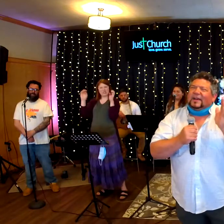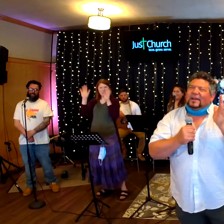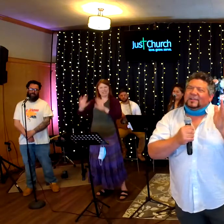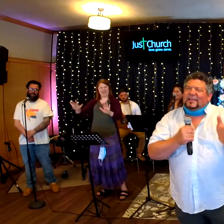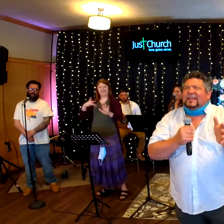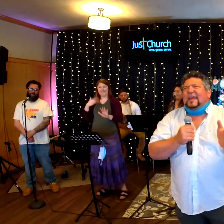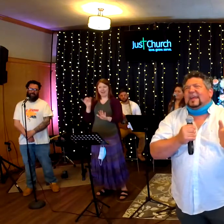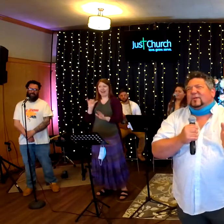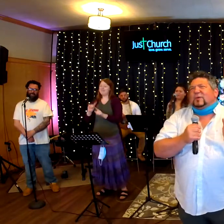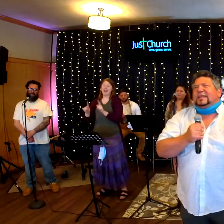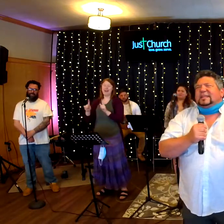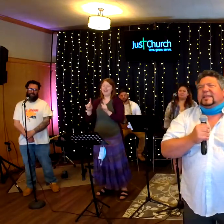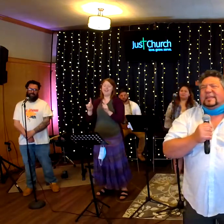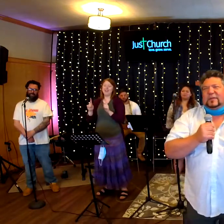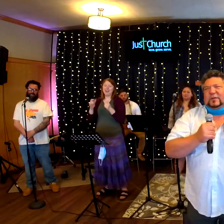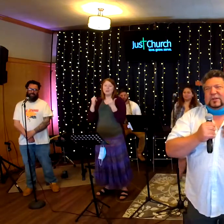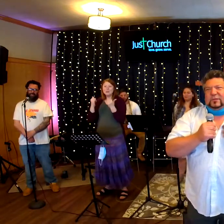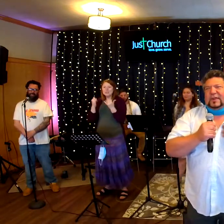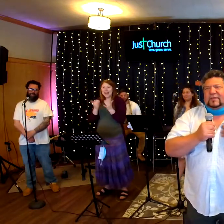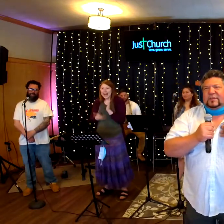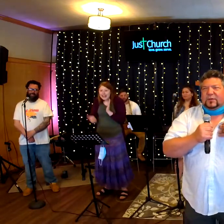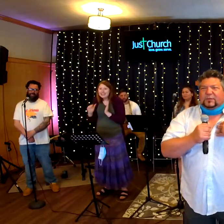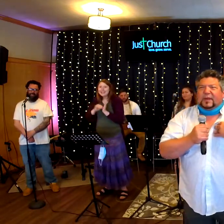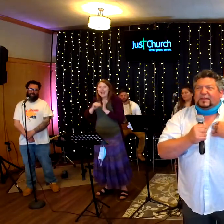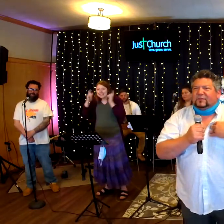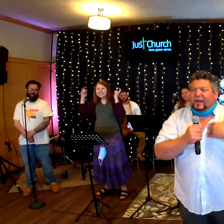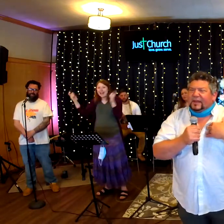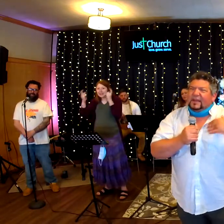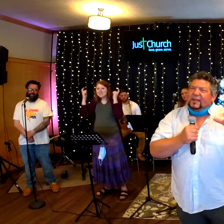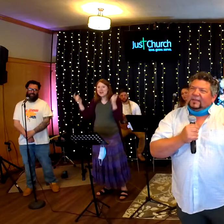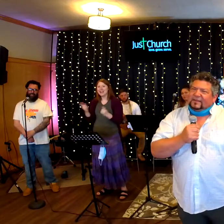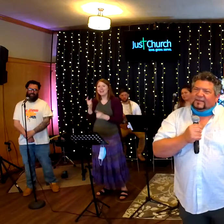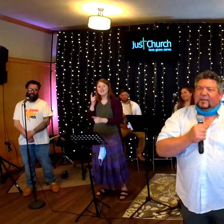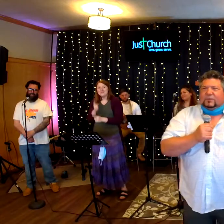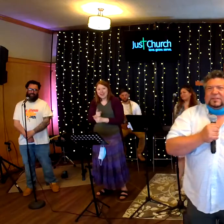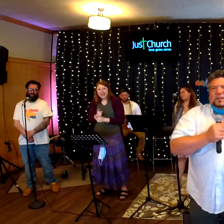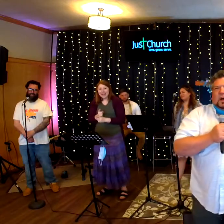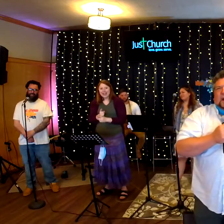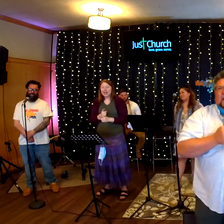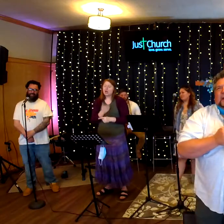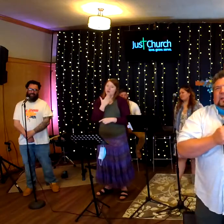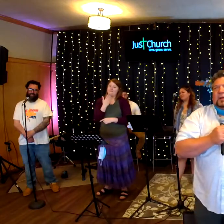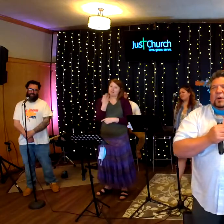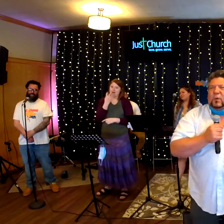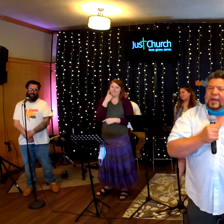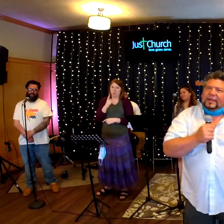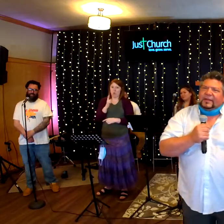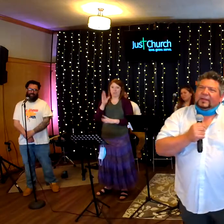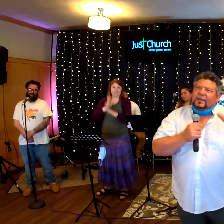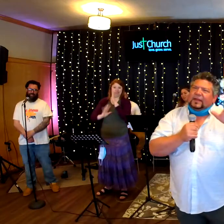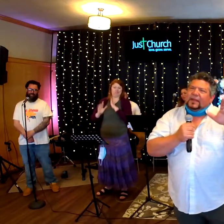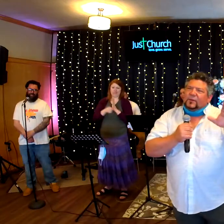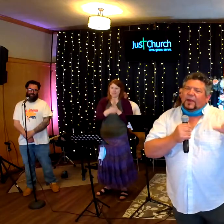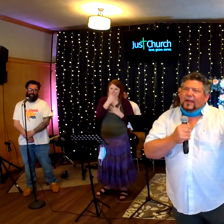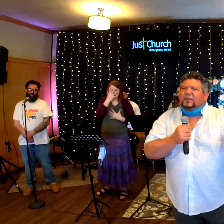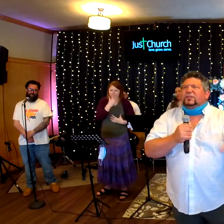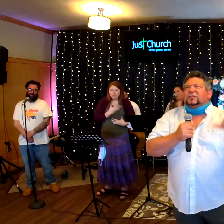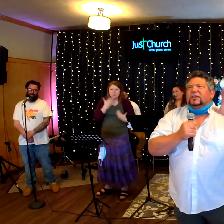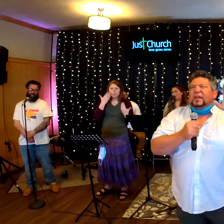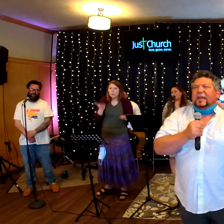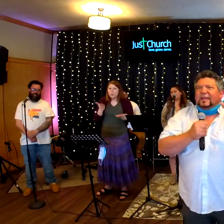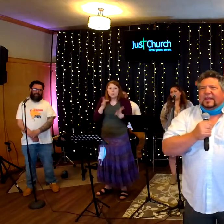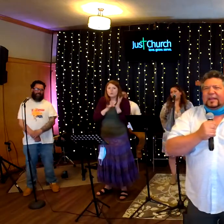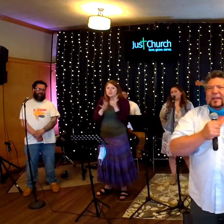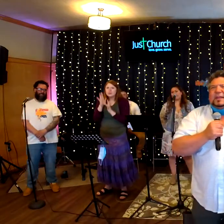But today we get to, because we have the perspective, right? The disciples did not. They were waiting and they were